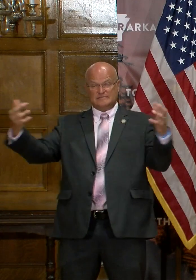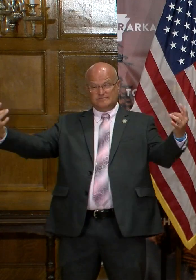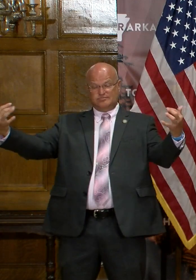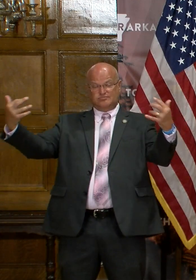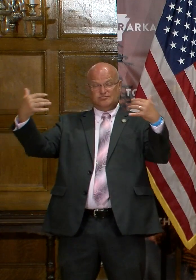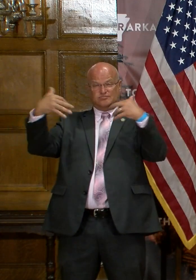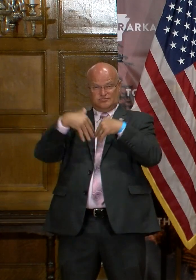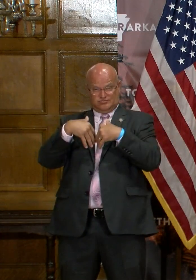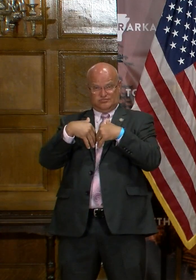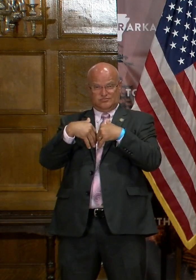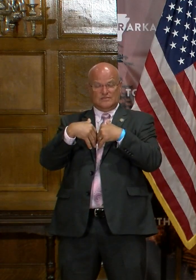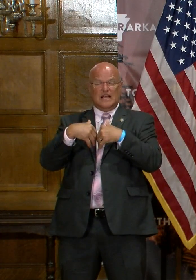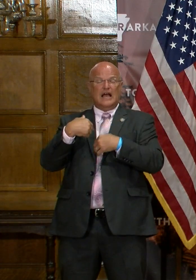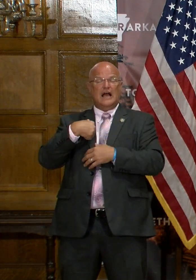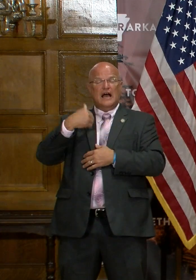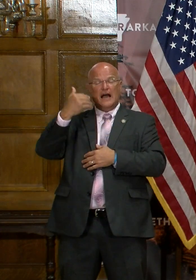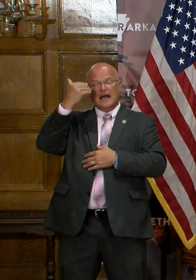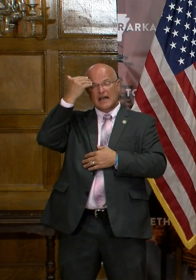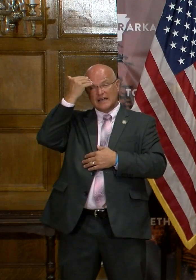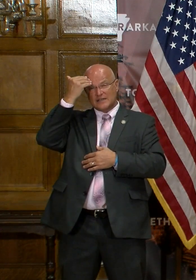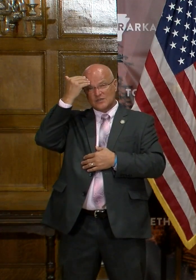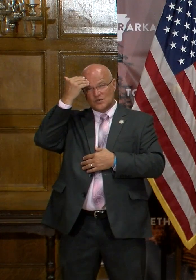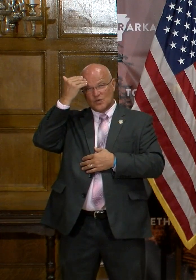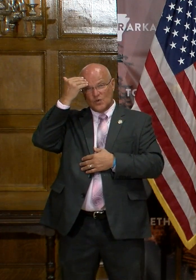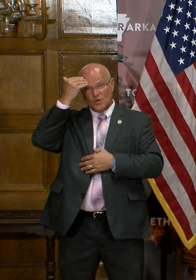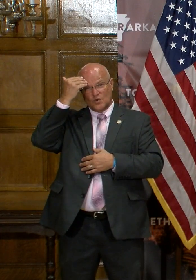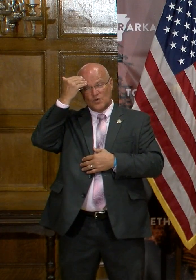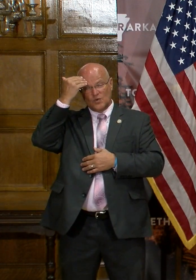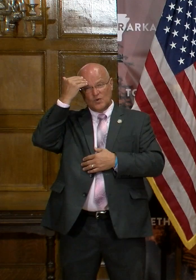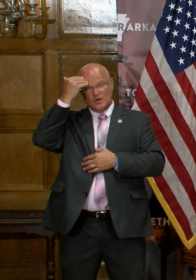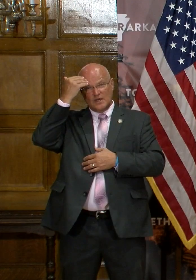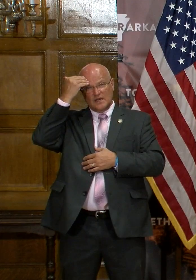come in, I know that